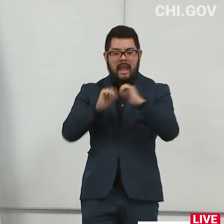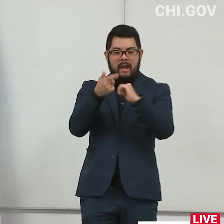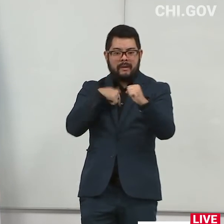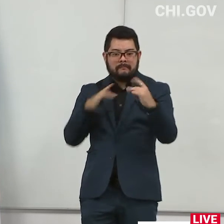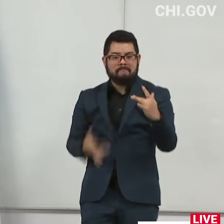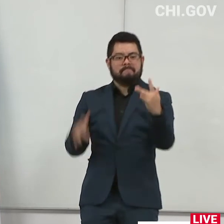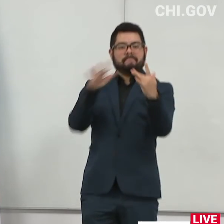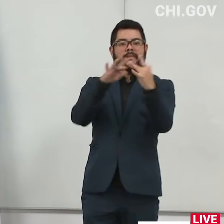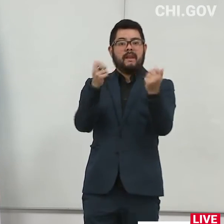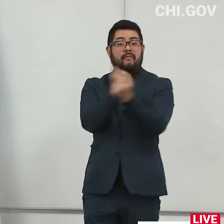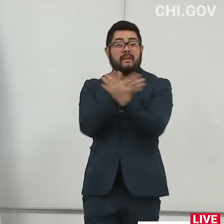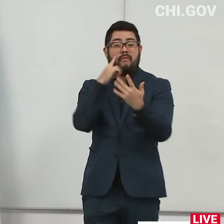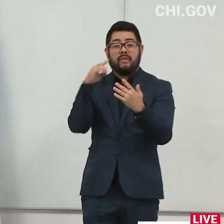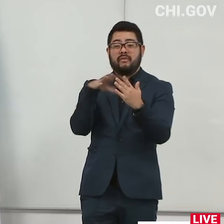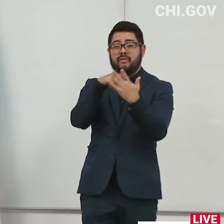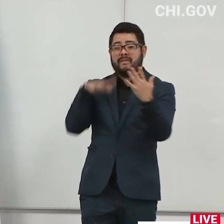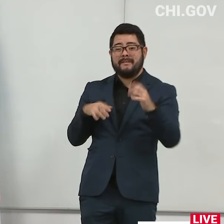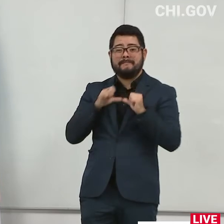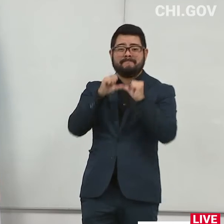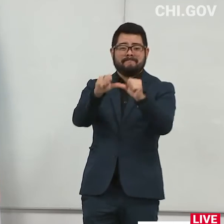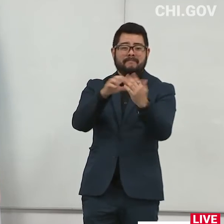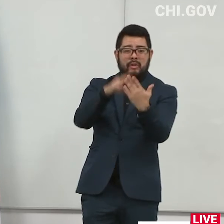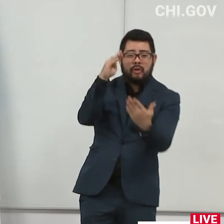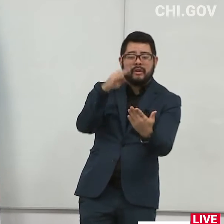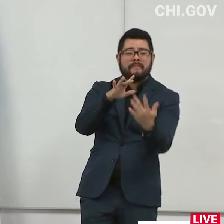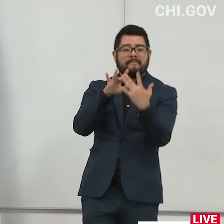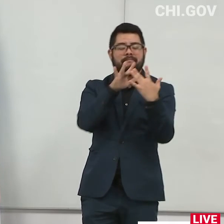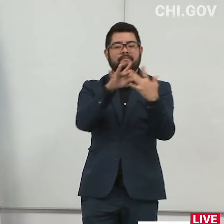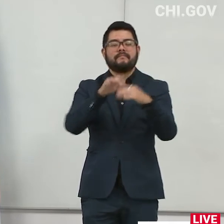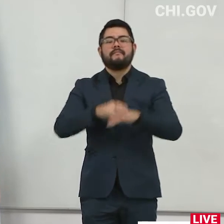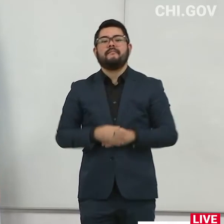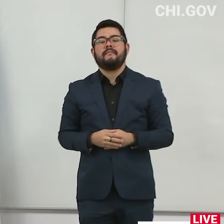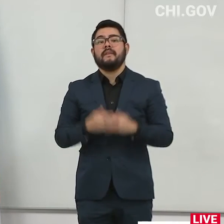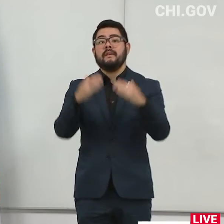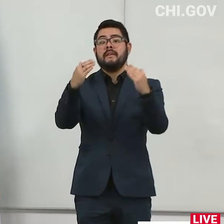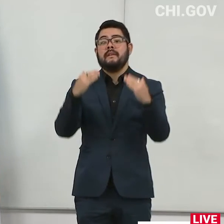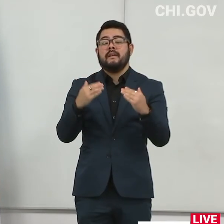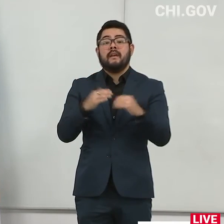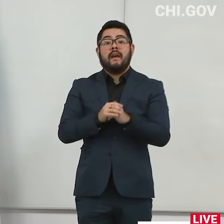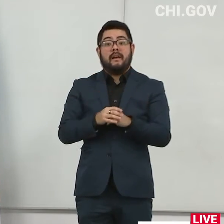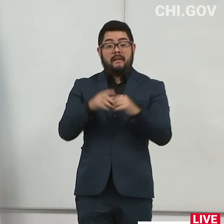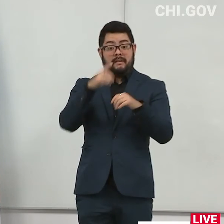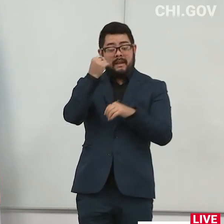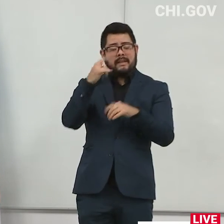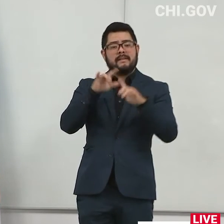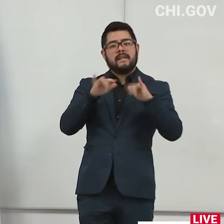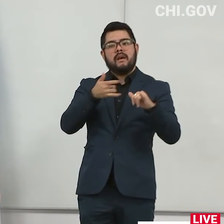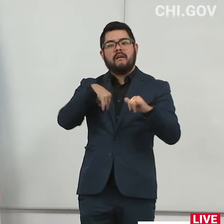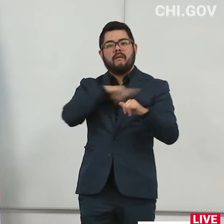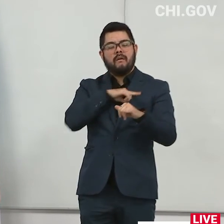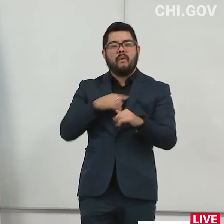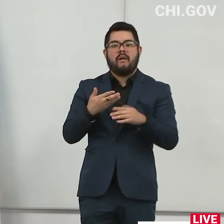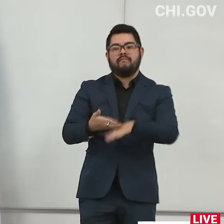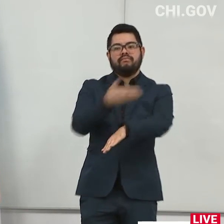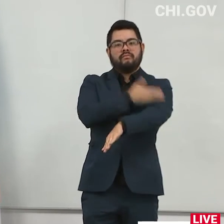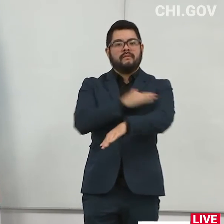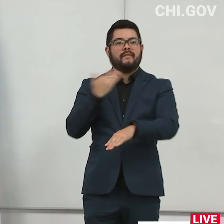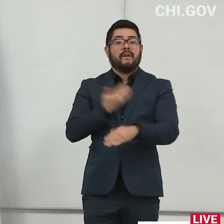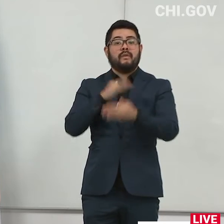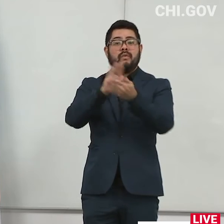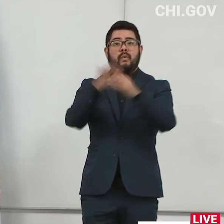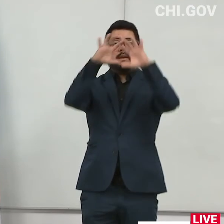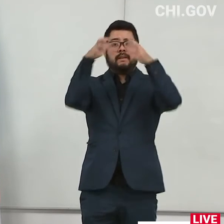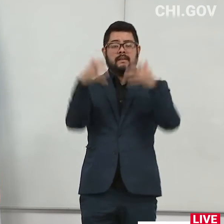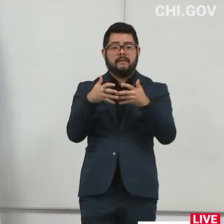lives. Meanwhile, we continue to strengthen our school infrastructure, increasing access to college-level programming